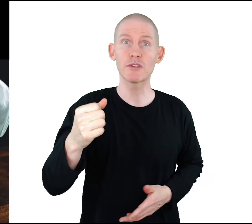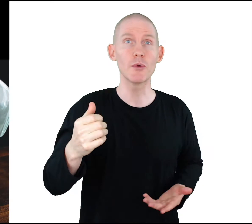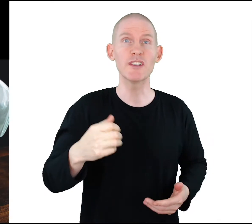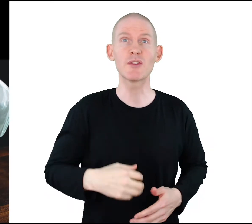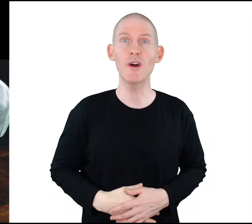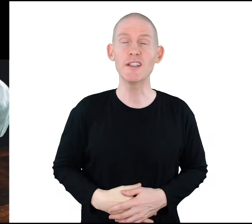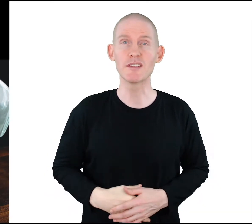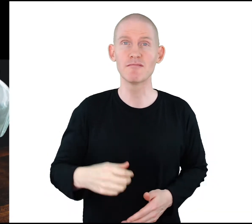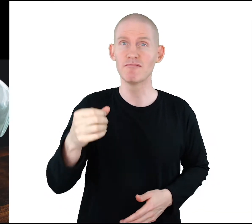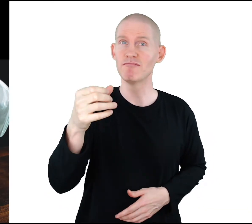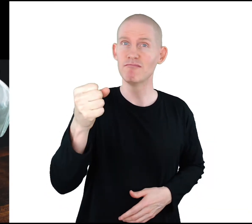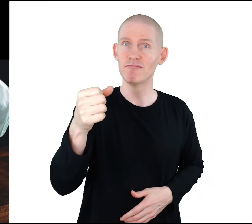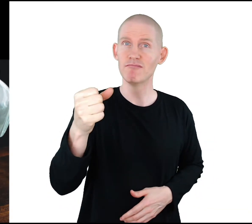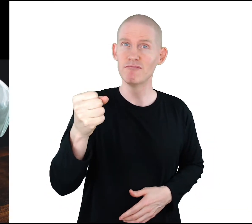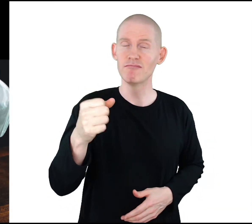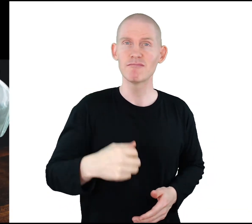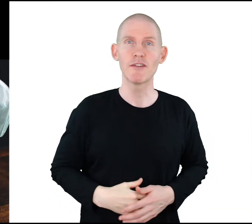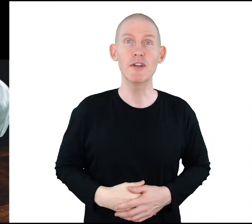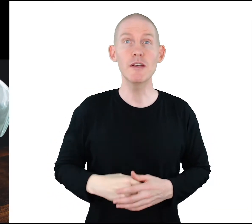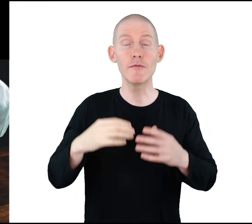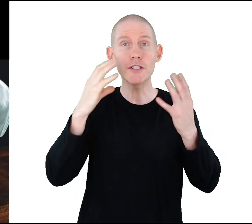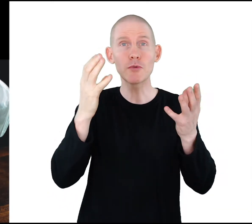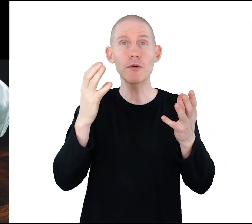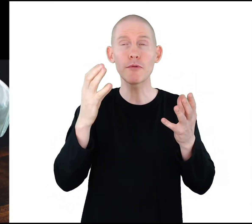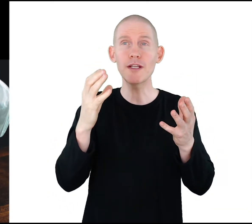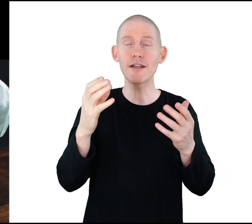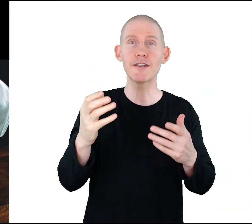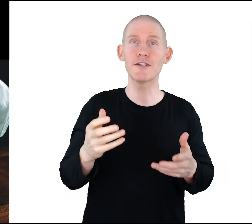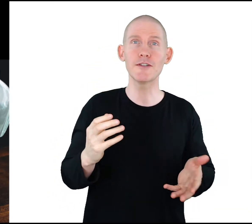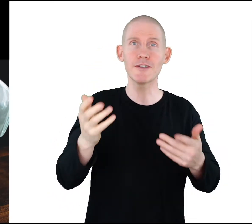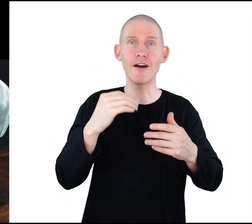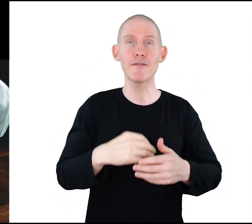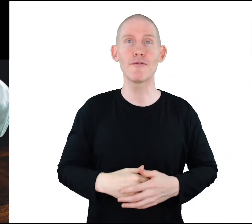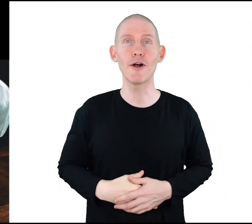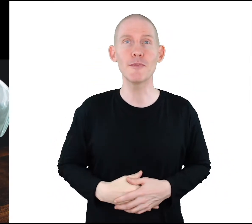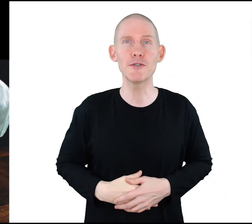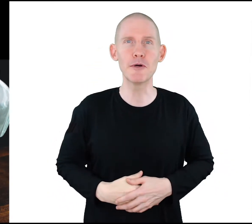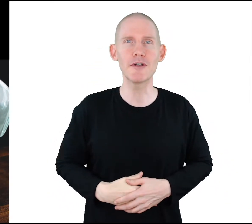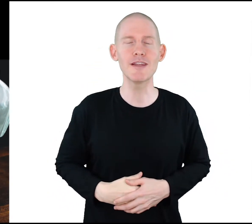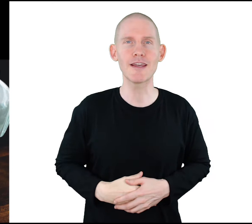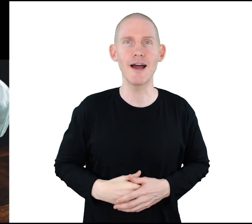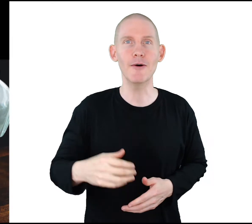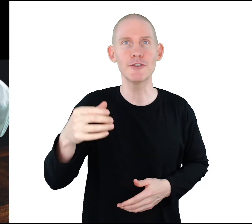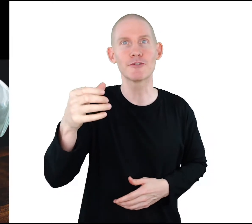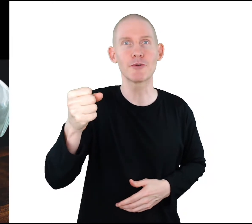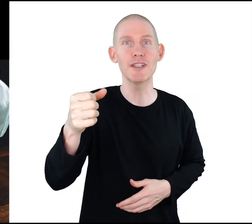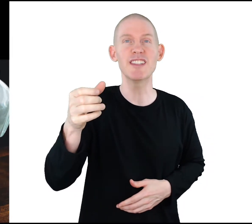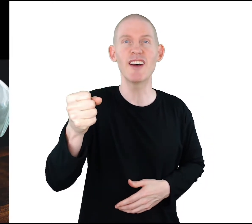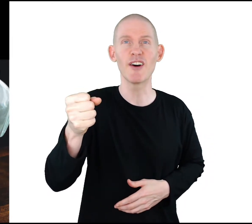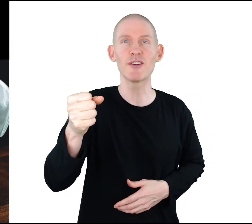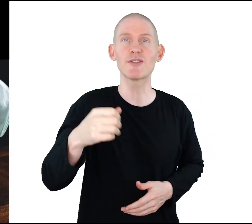squeeze twice. If you need a visual, think like you're on a farm and you're milking the cow and you're squeezing the udder